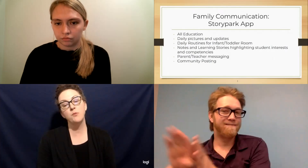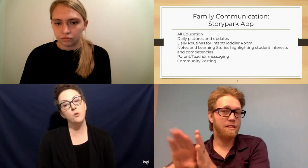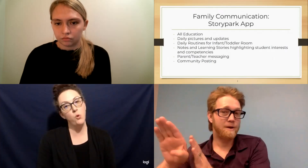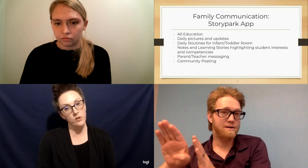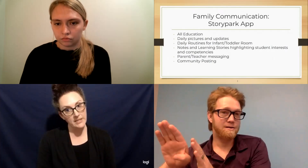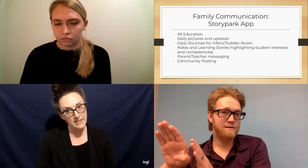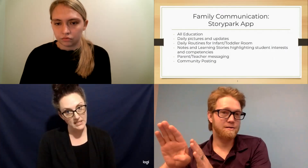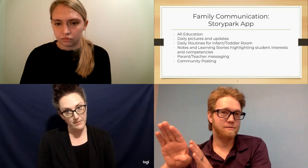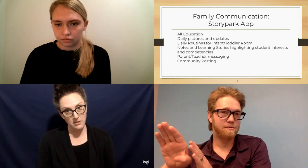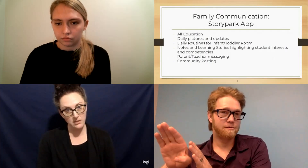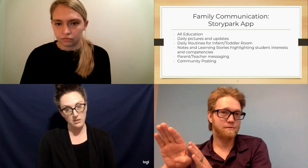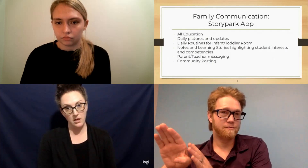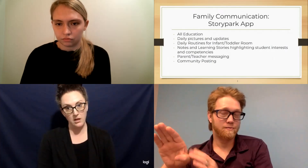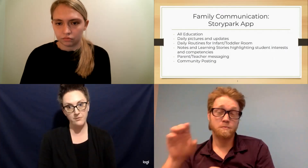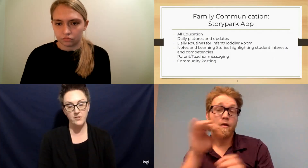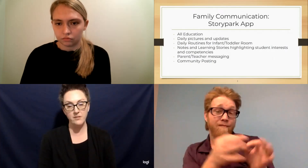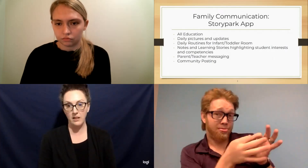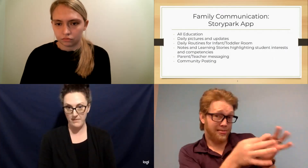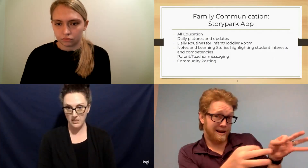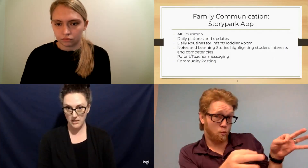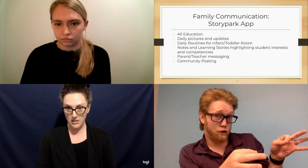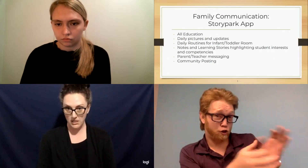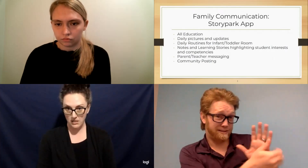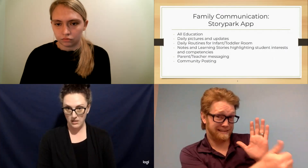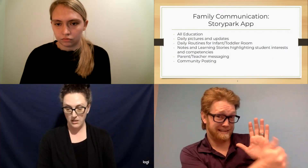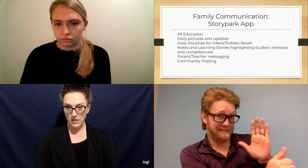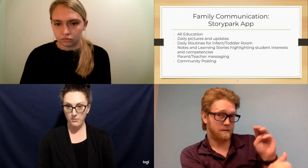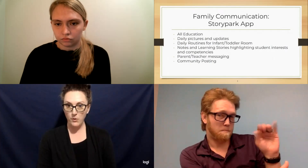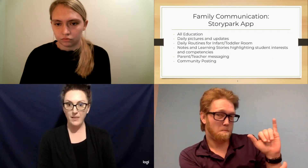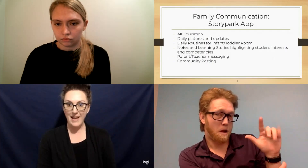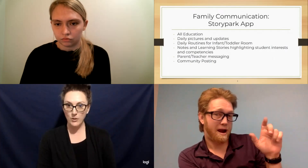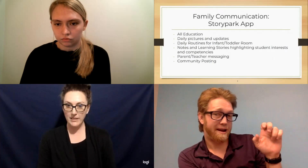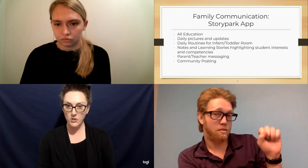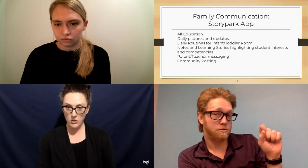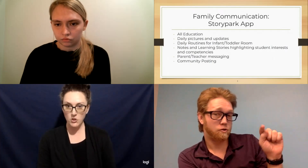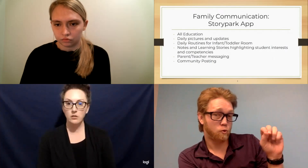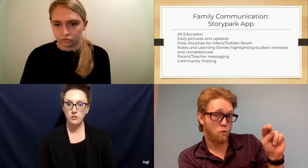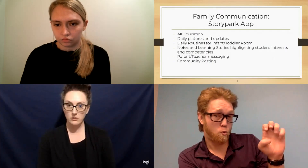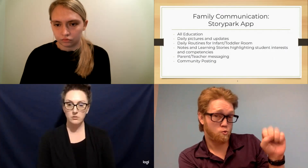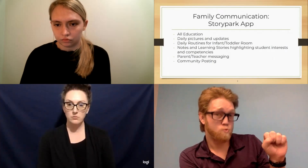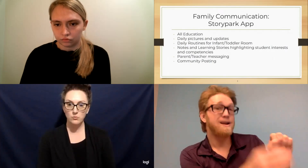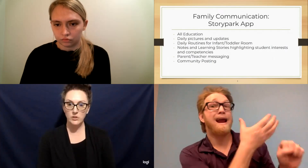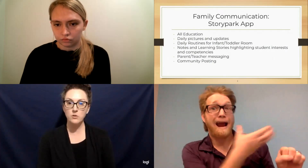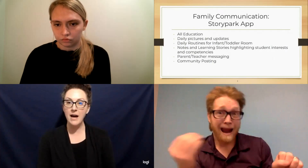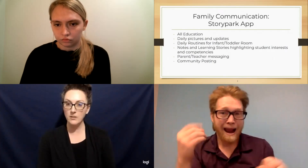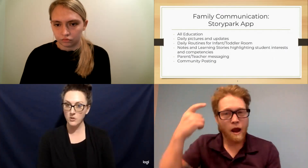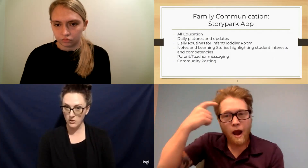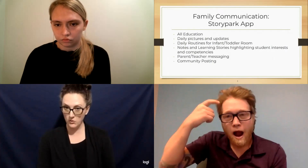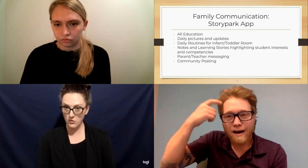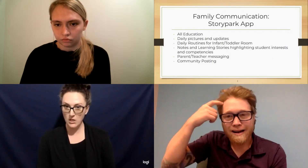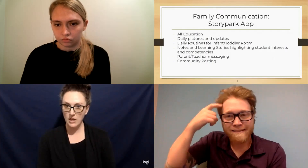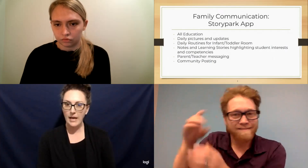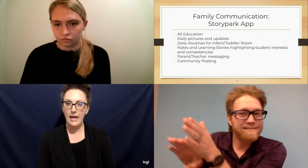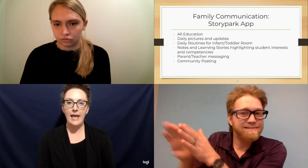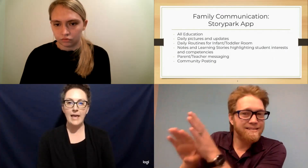we do quarterly assessments of development in both language with those